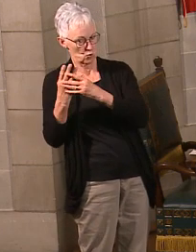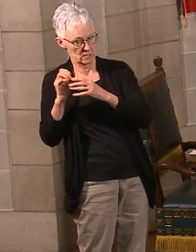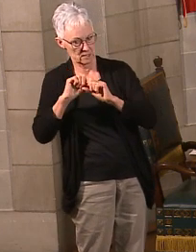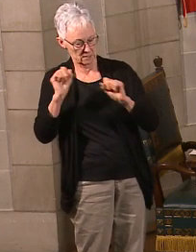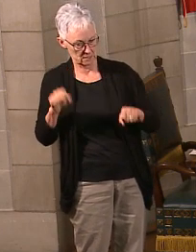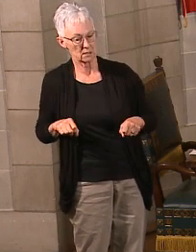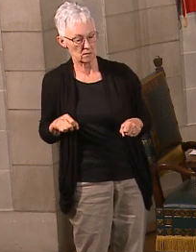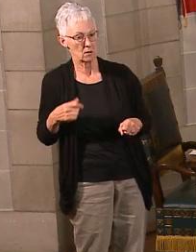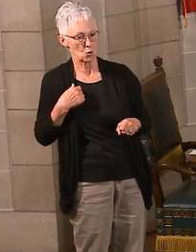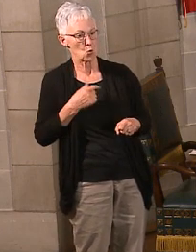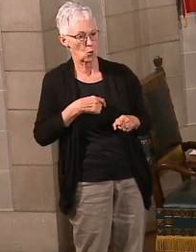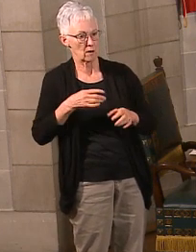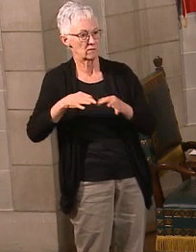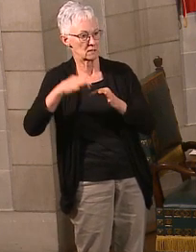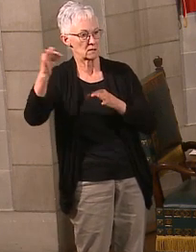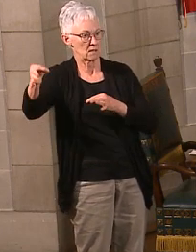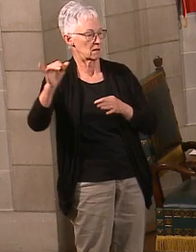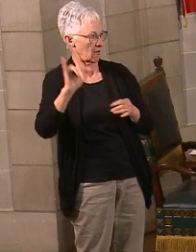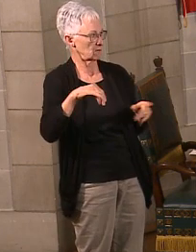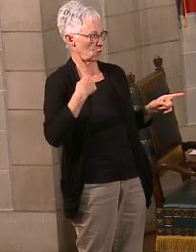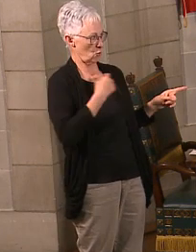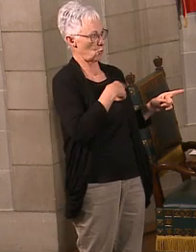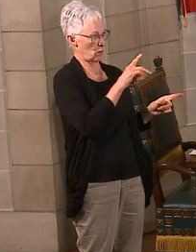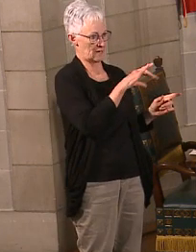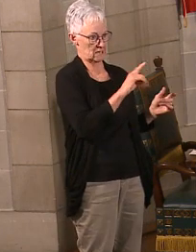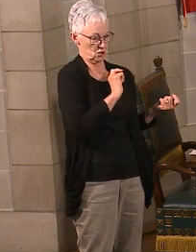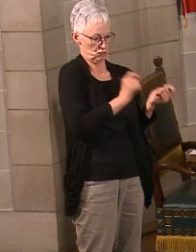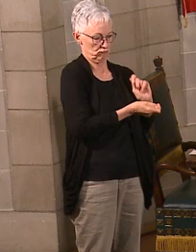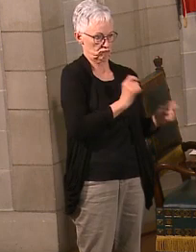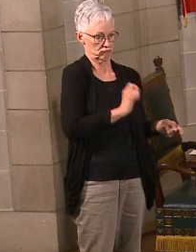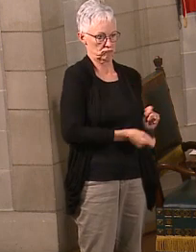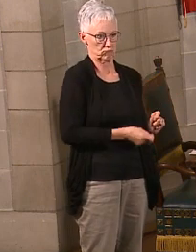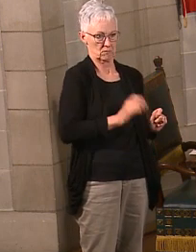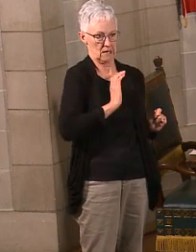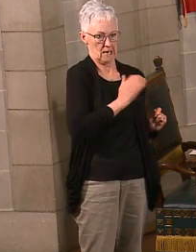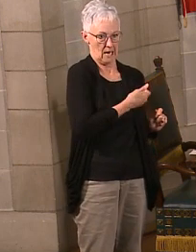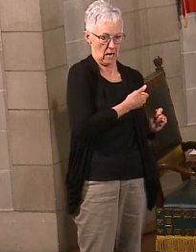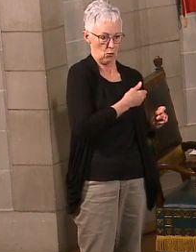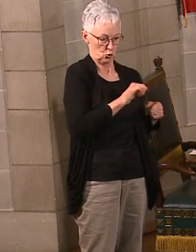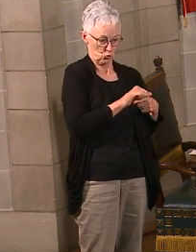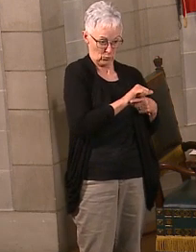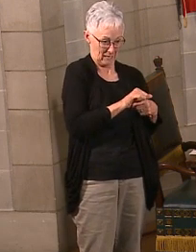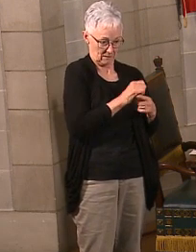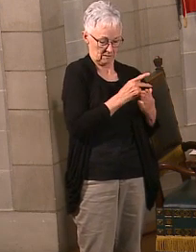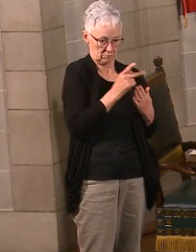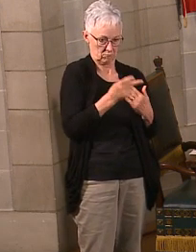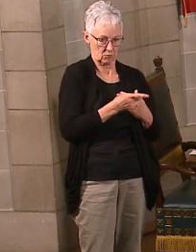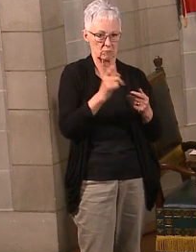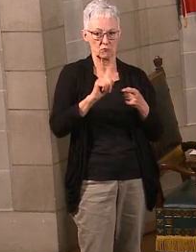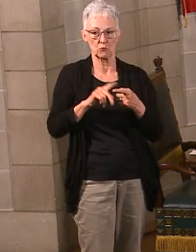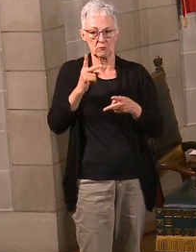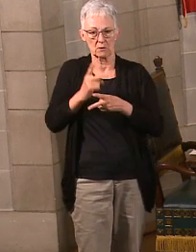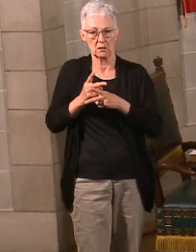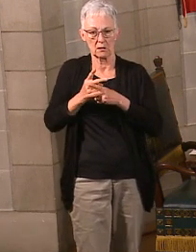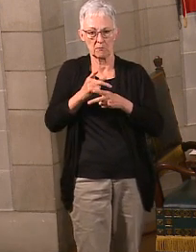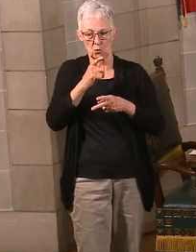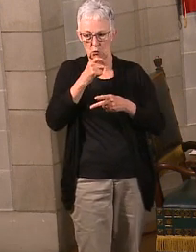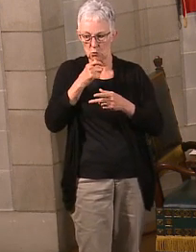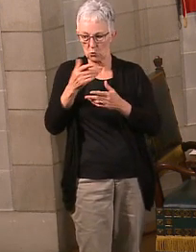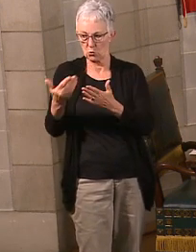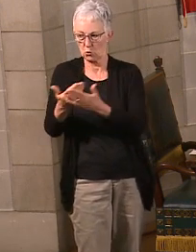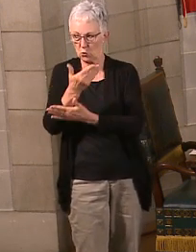So yes, we've done some pretty significant adjustments to achieve that social distancing, that safe amount of contact,